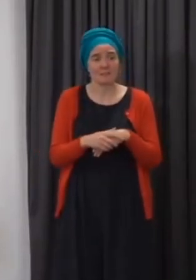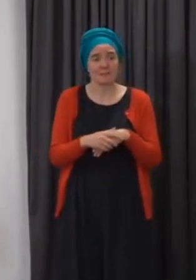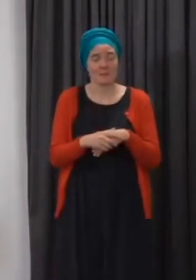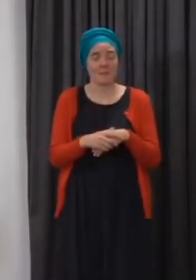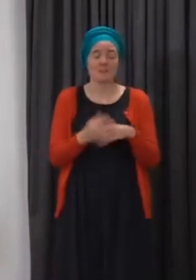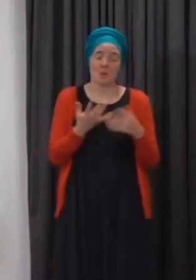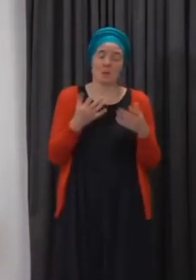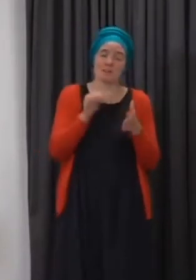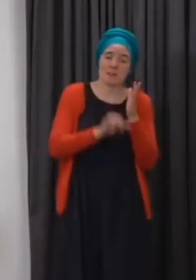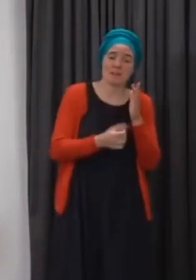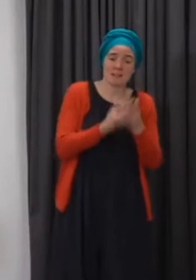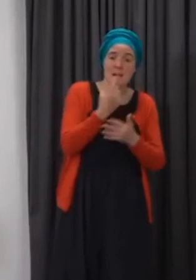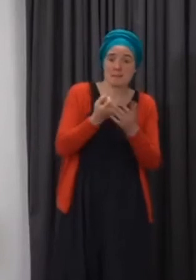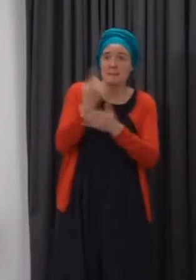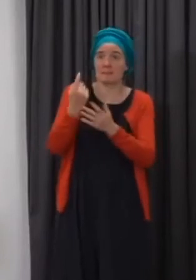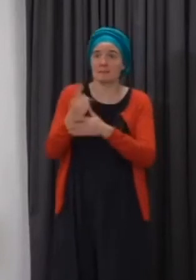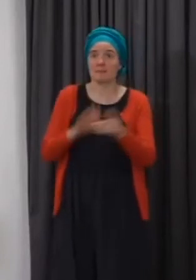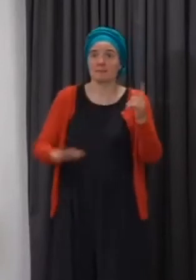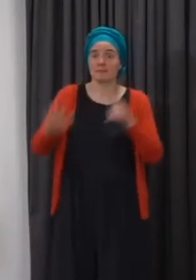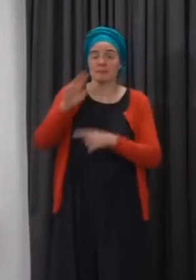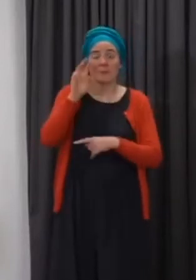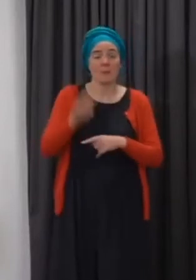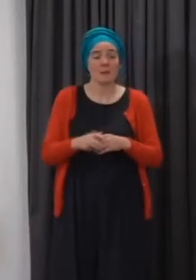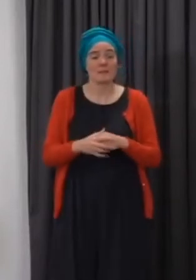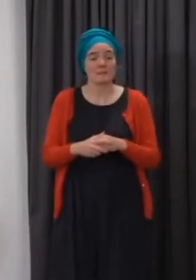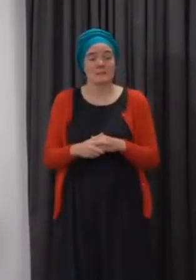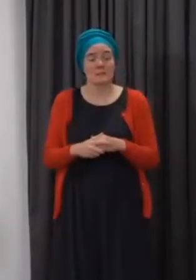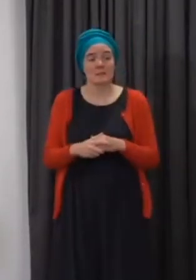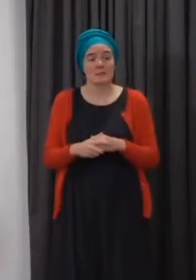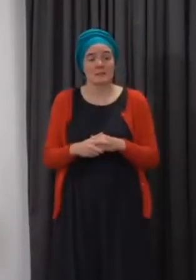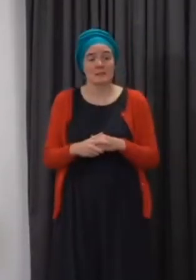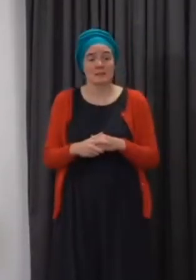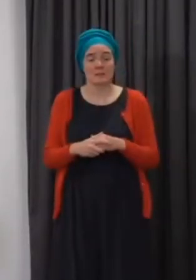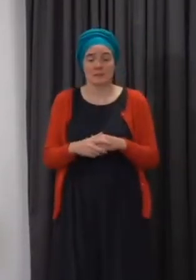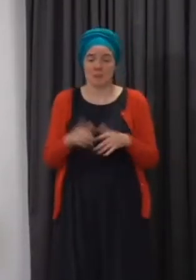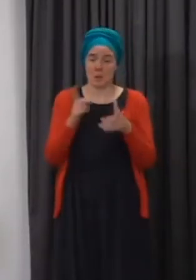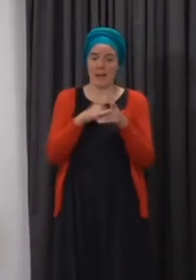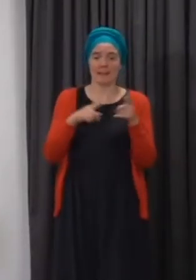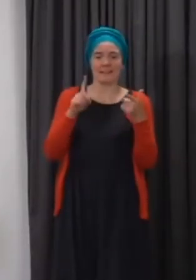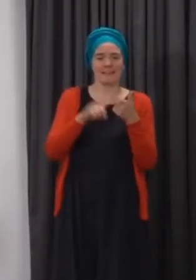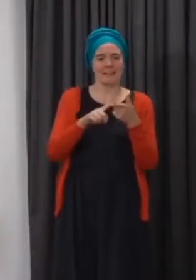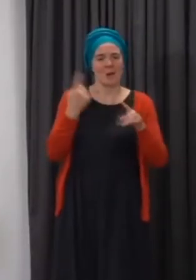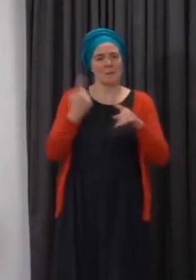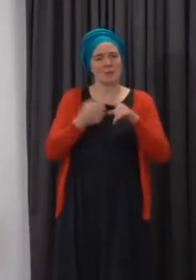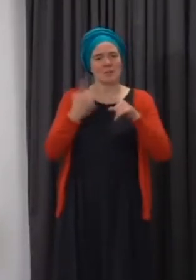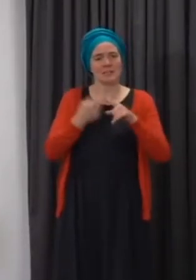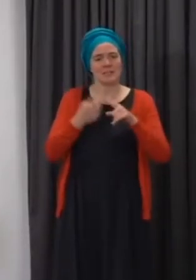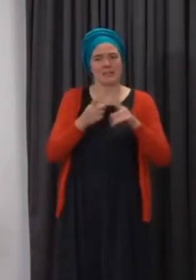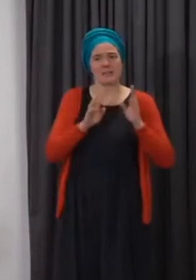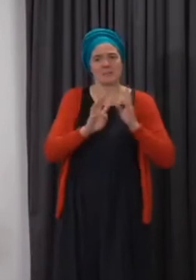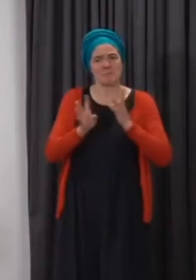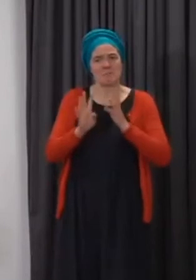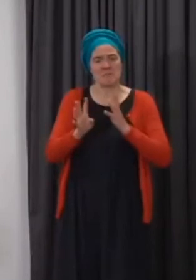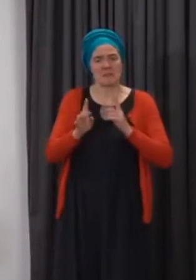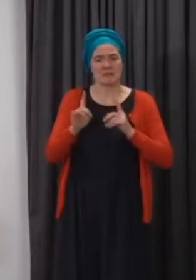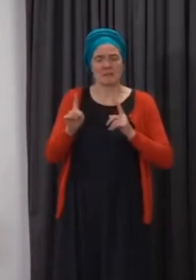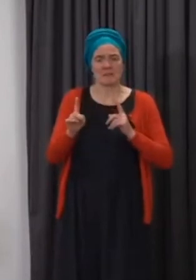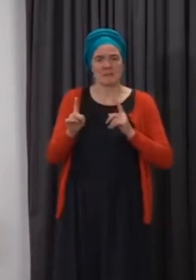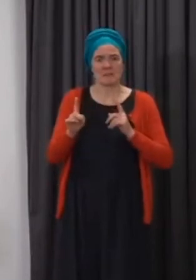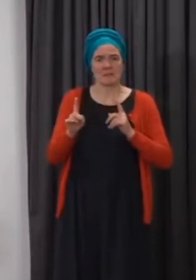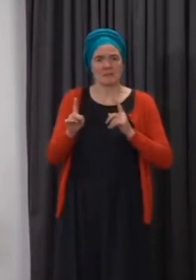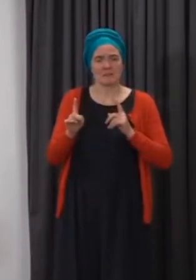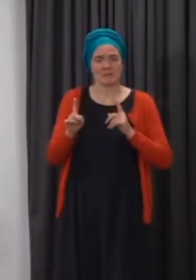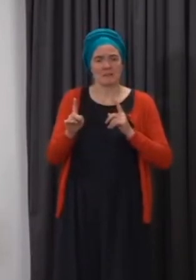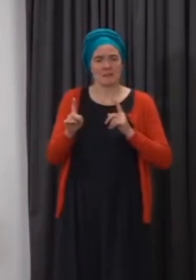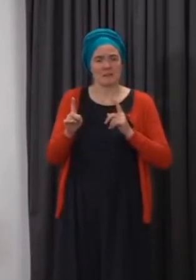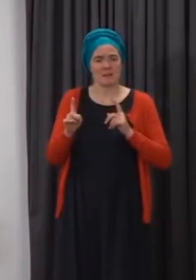to revert back to one of the examples that I've given over recent weeks, A&E attendances are still really operating